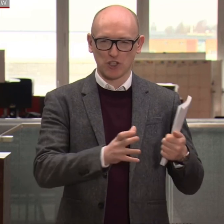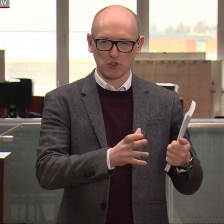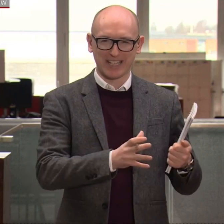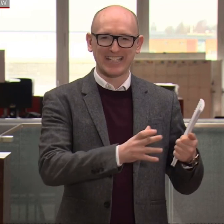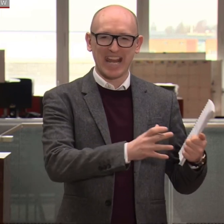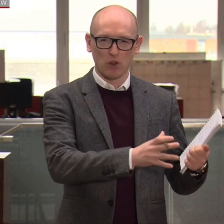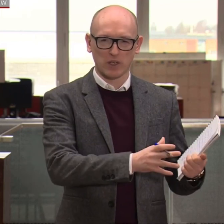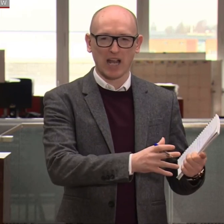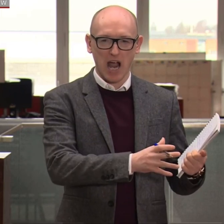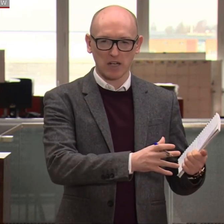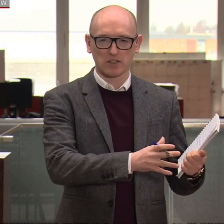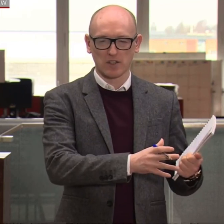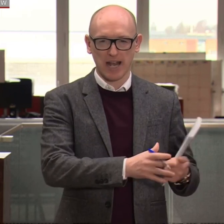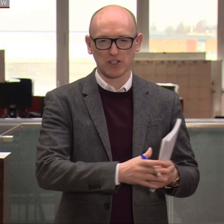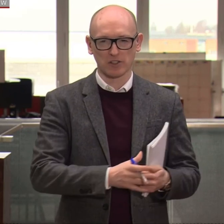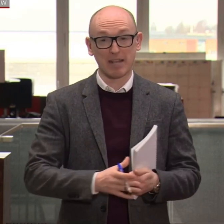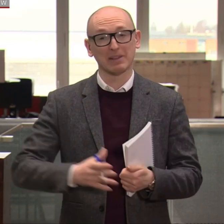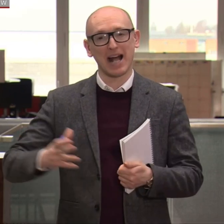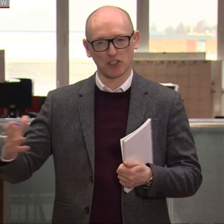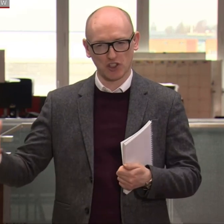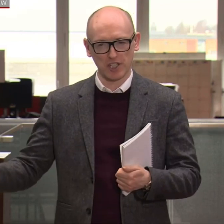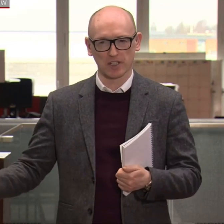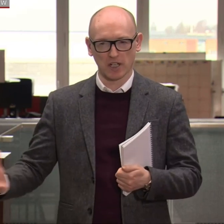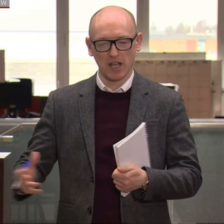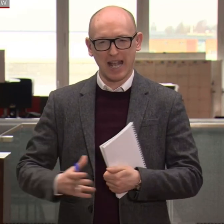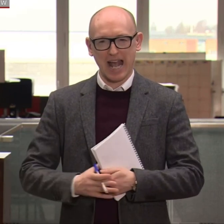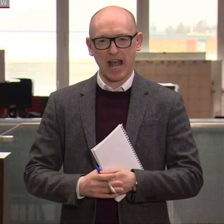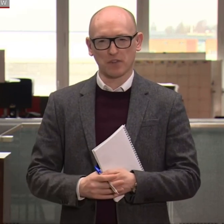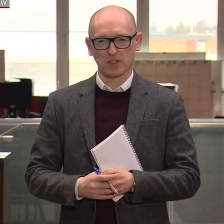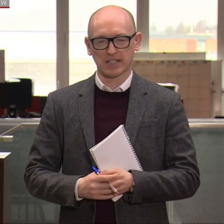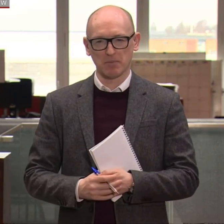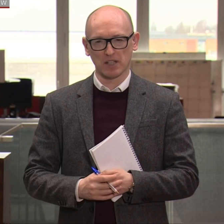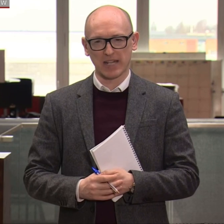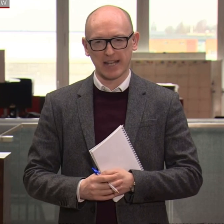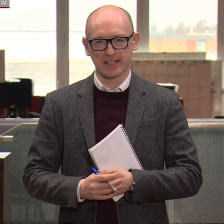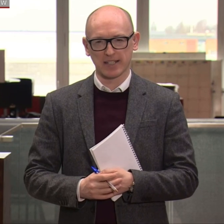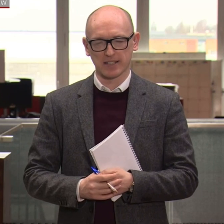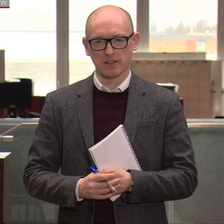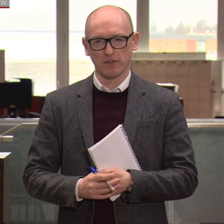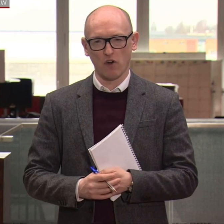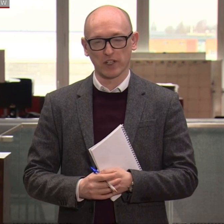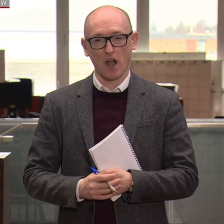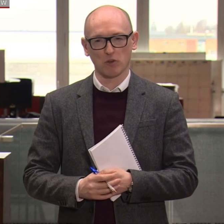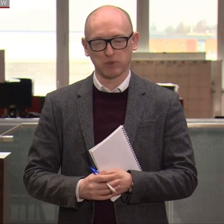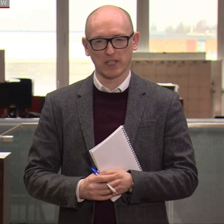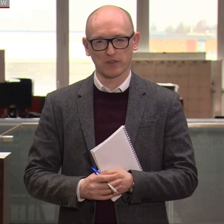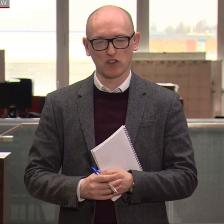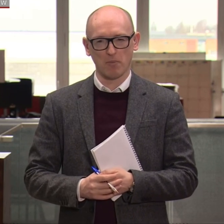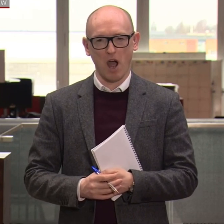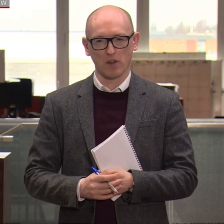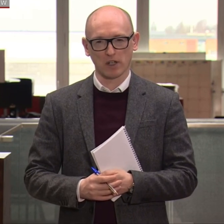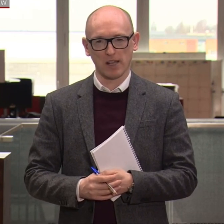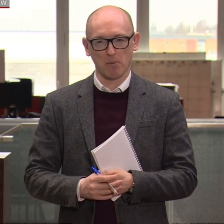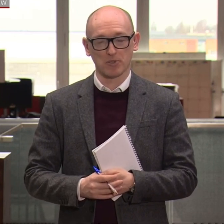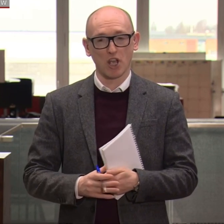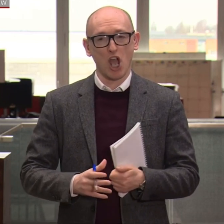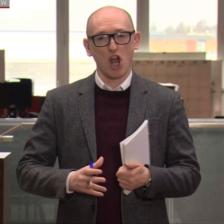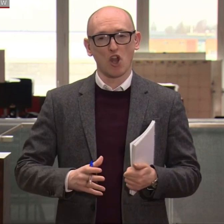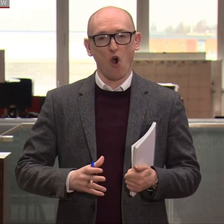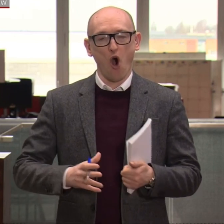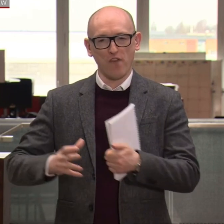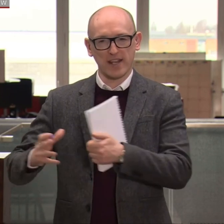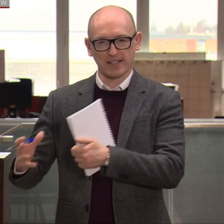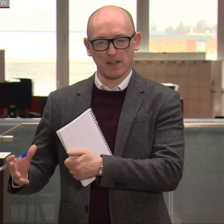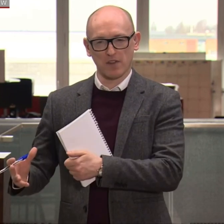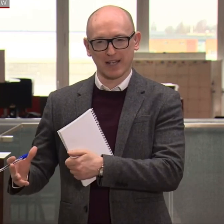Minister issued a yellow card to the national game last year after similar incidents involving other players from other clubs.